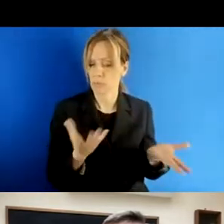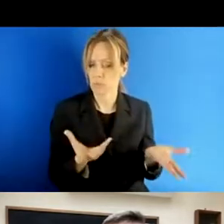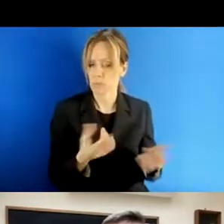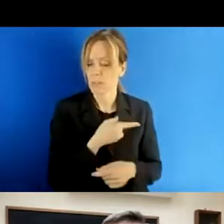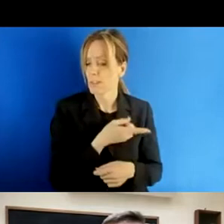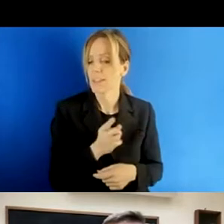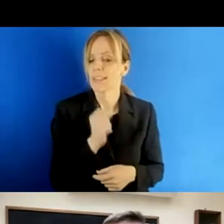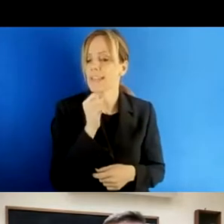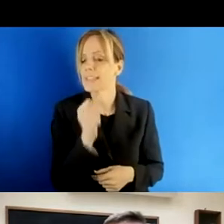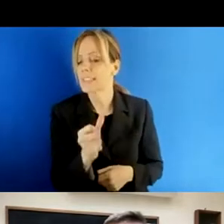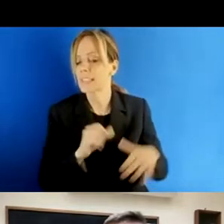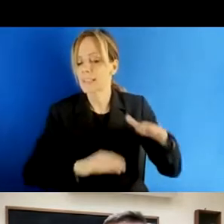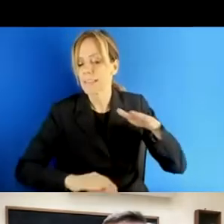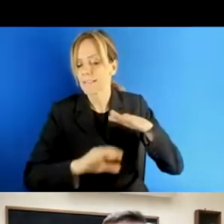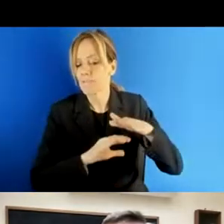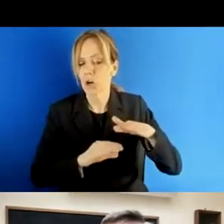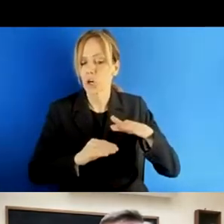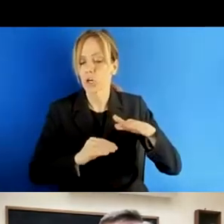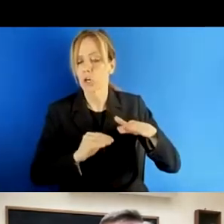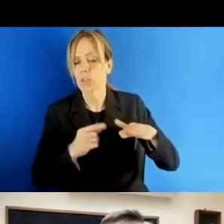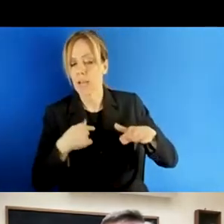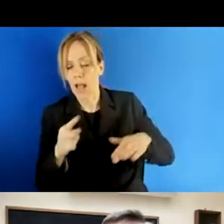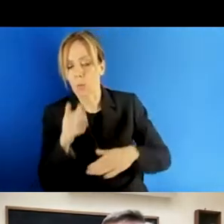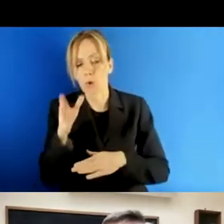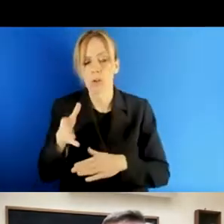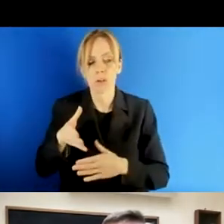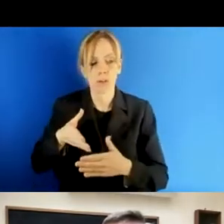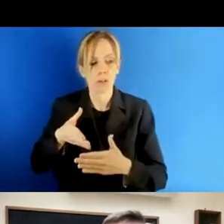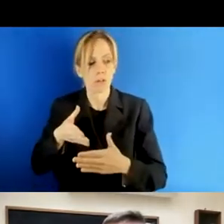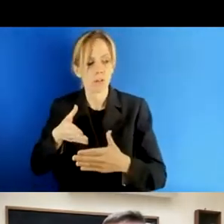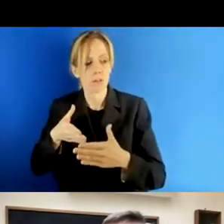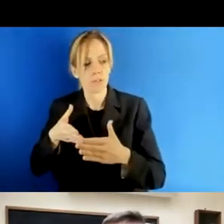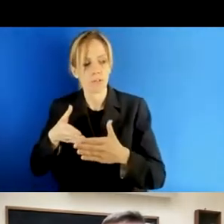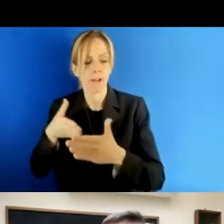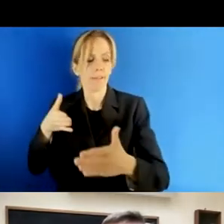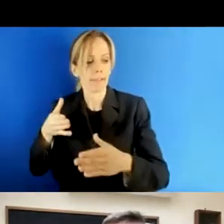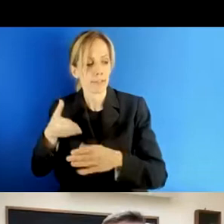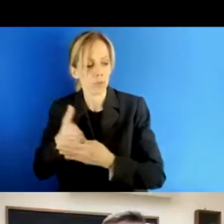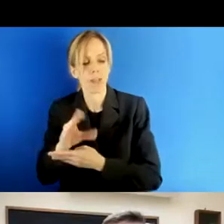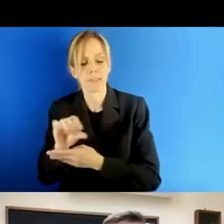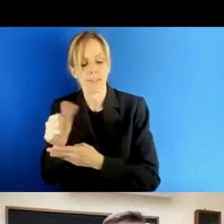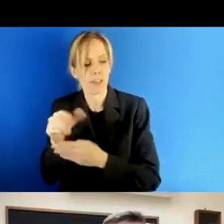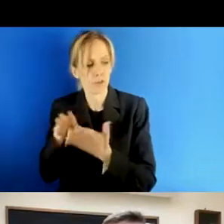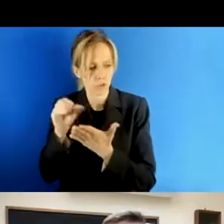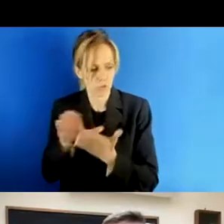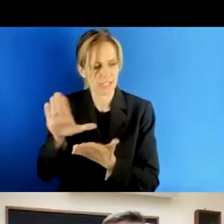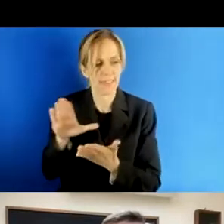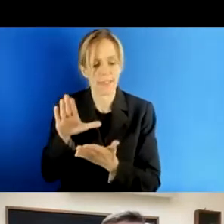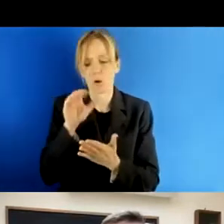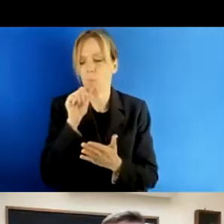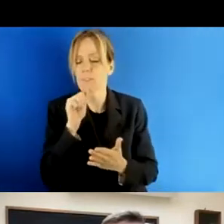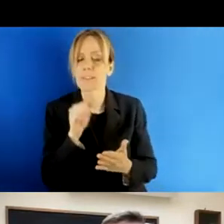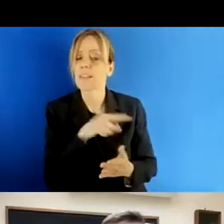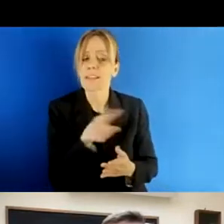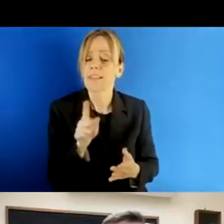going to violate the rights of other students to privacy. They didn't ask if I was going to cheat when I had to